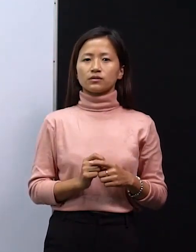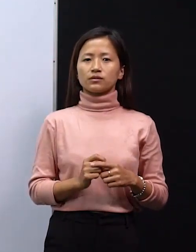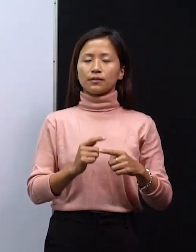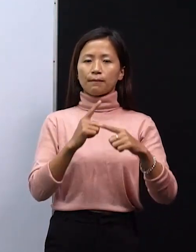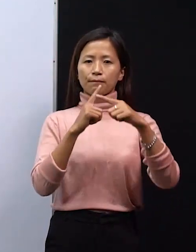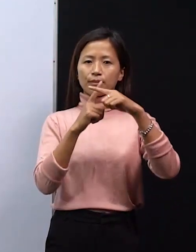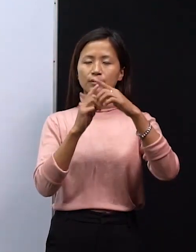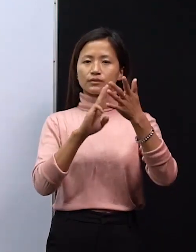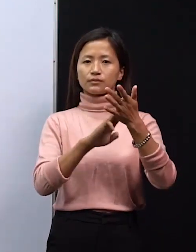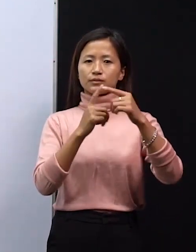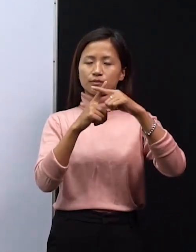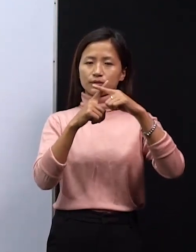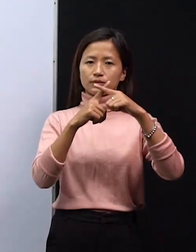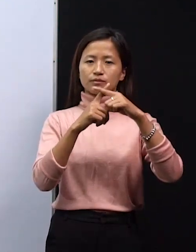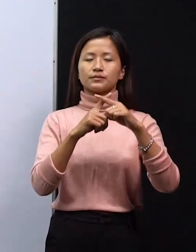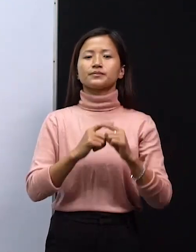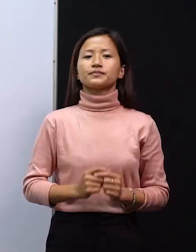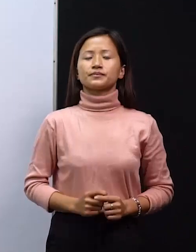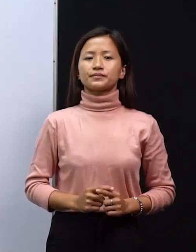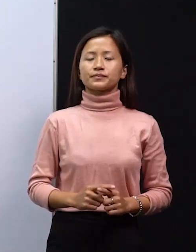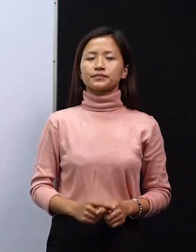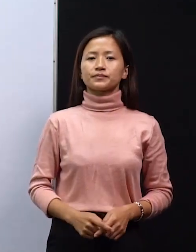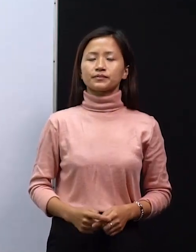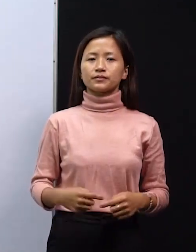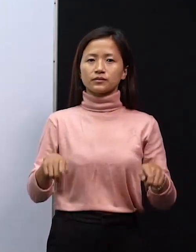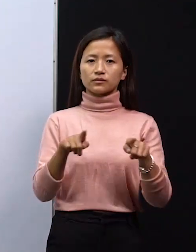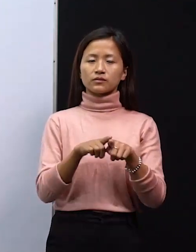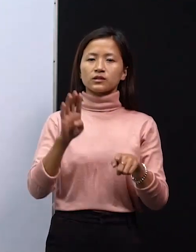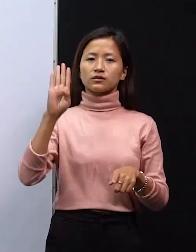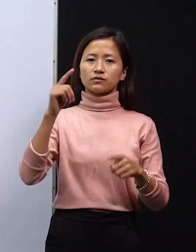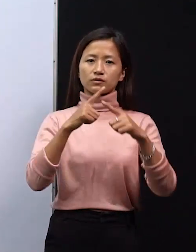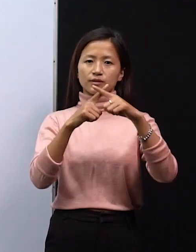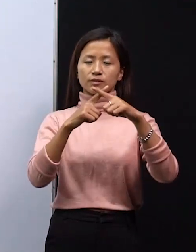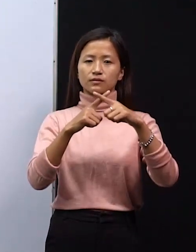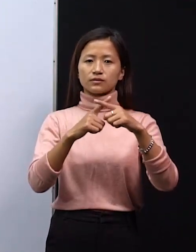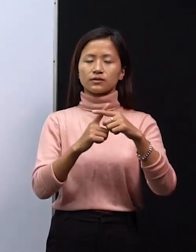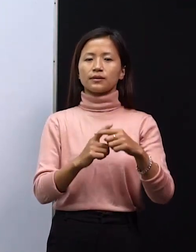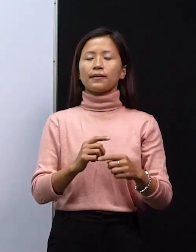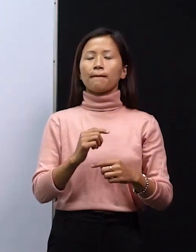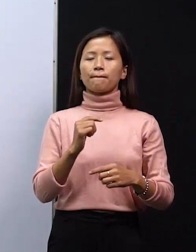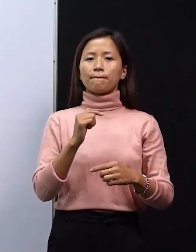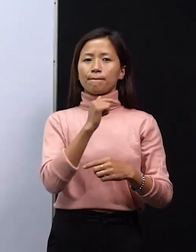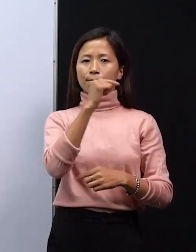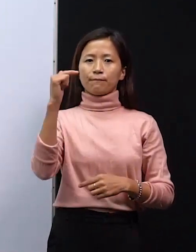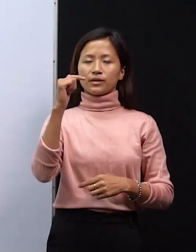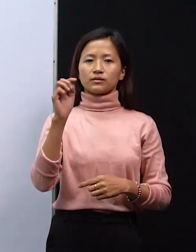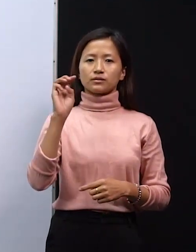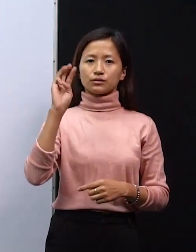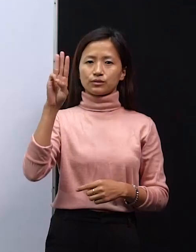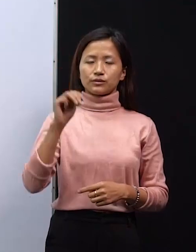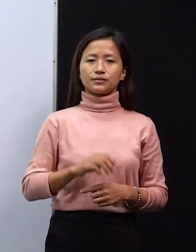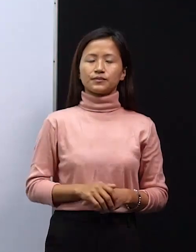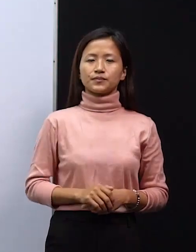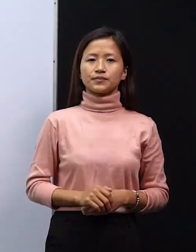multiply means this sign, cross sign, and 4x minus 3.